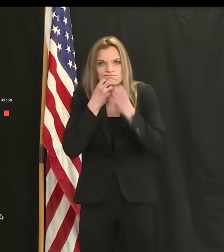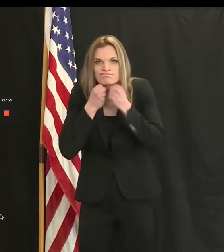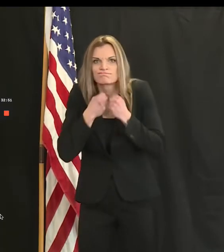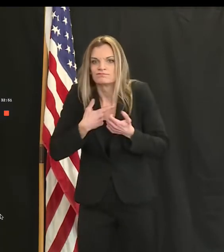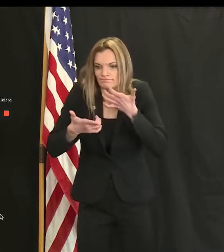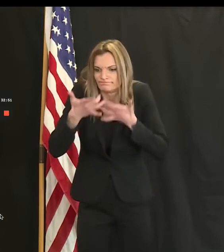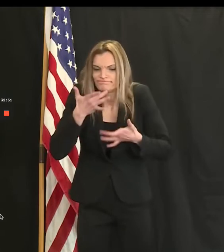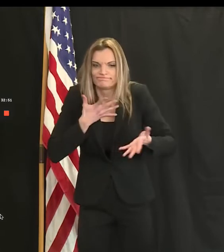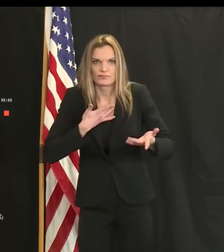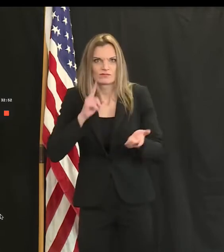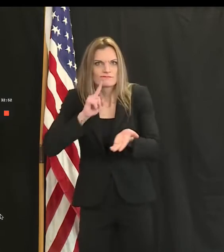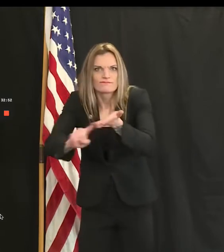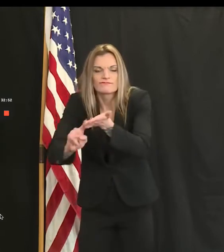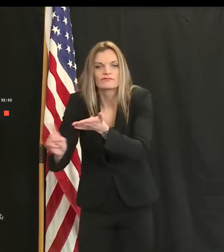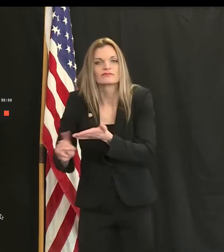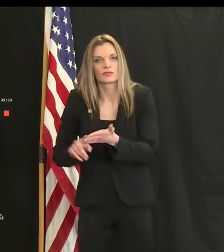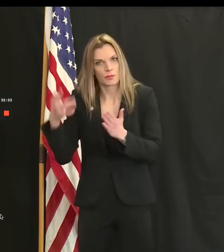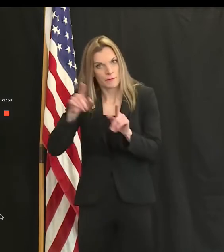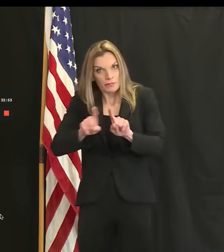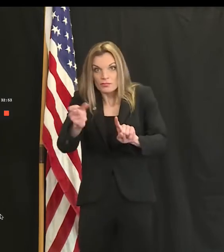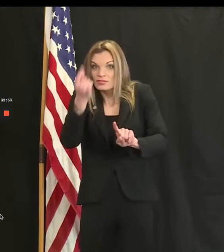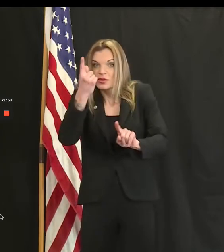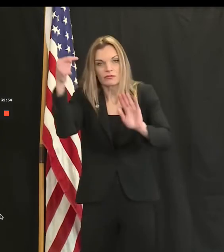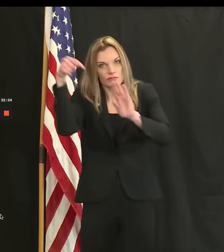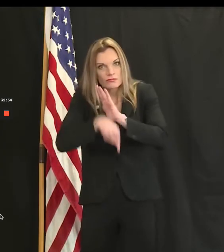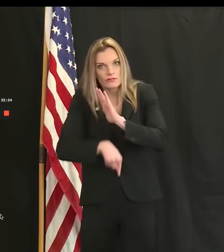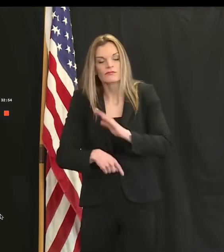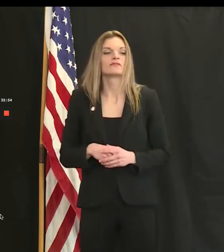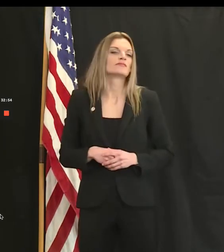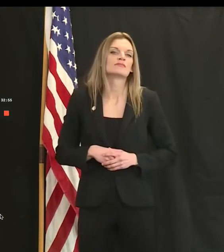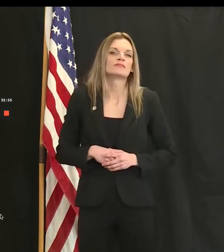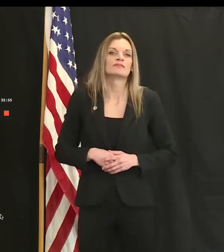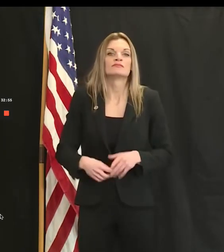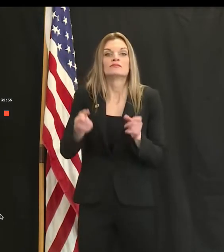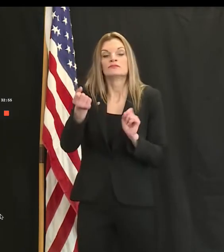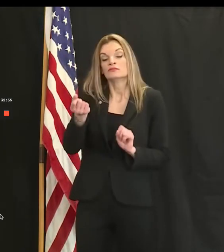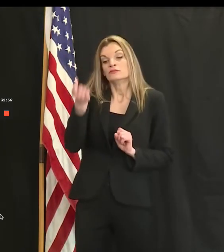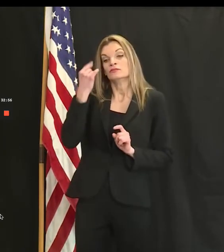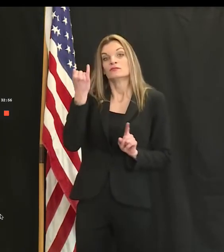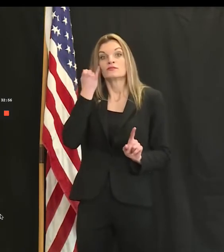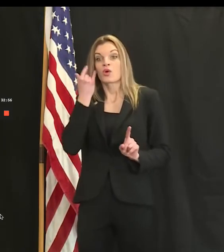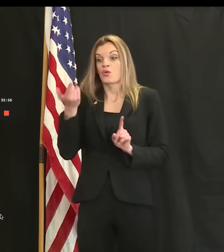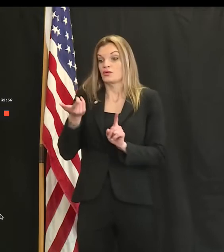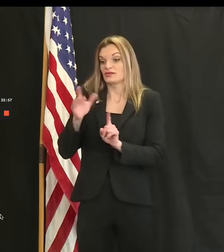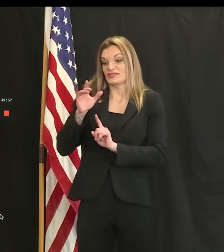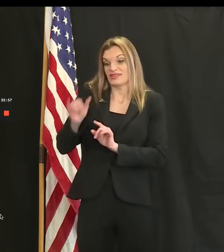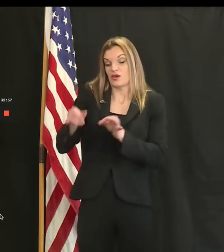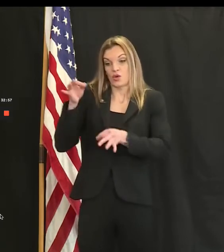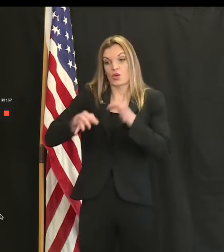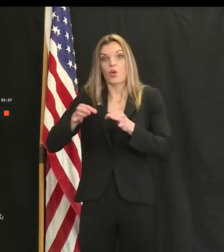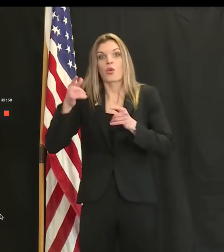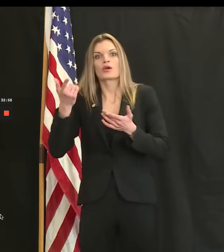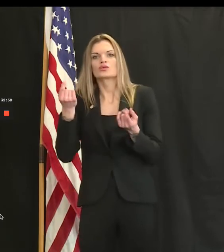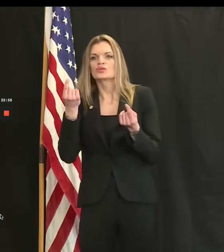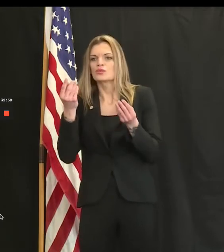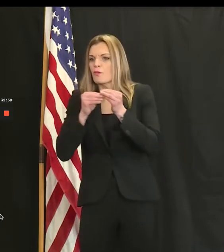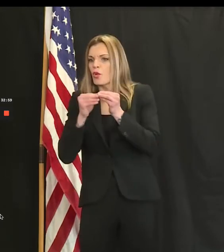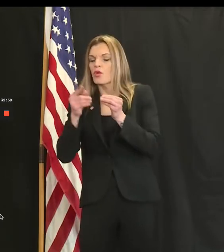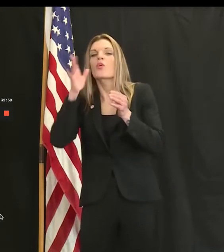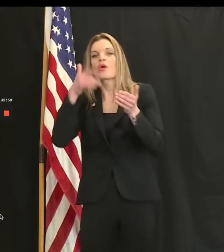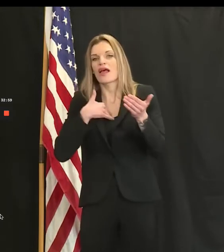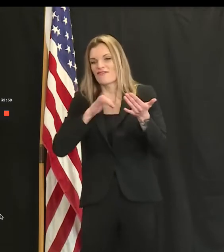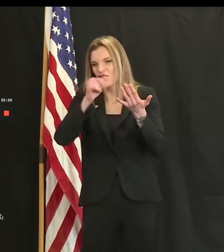preliminary examinations on the felony charges. Those cases will go directly to circuit court. Furthermore,